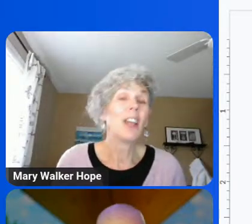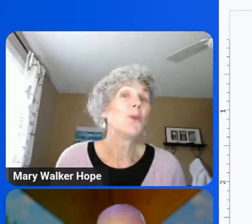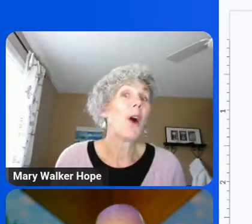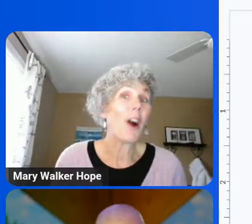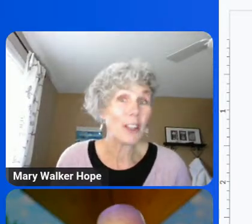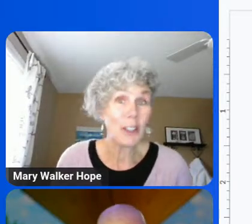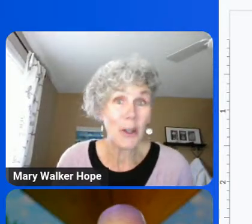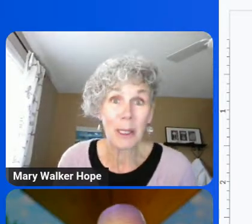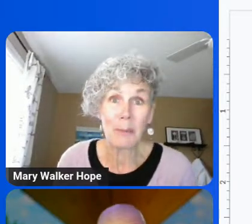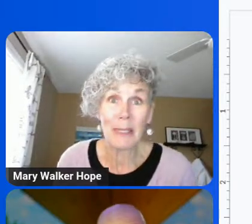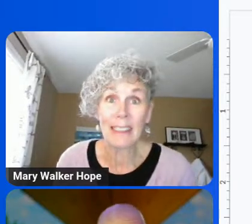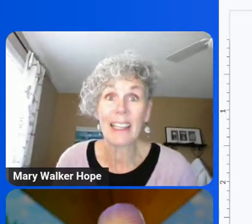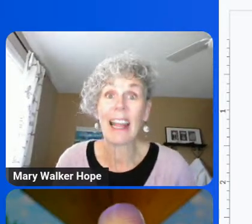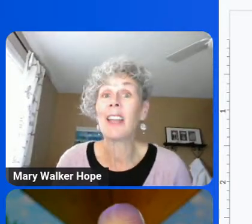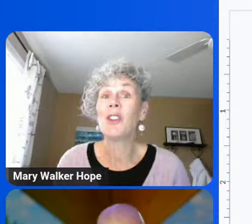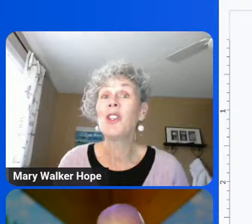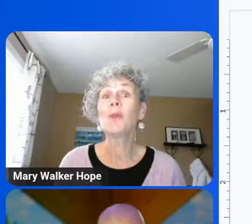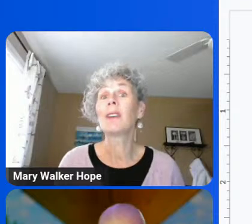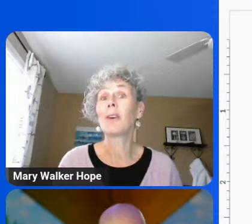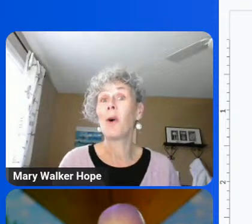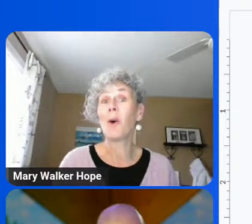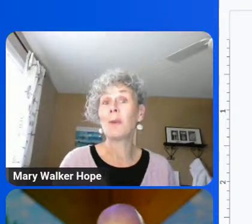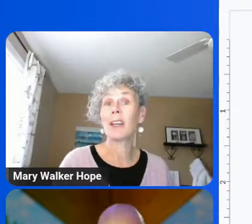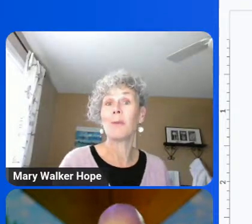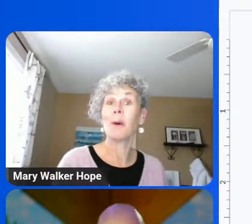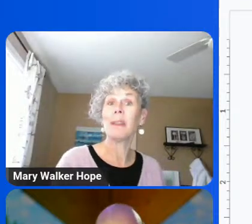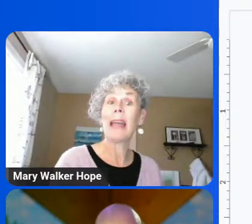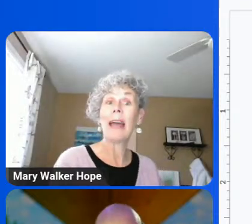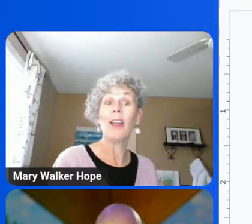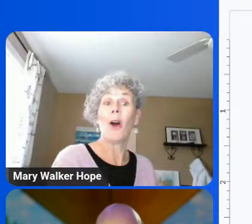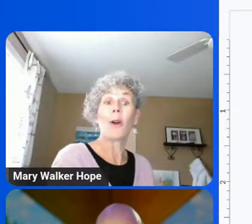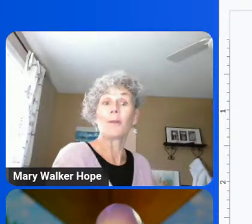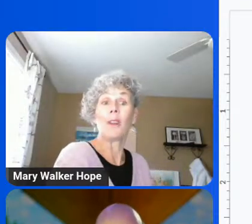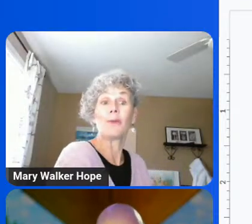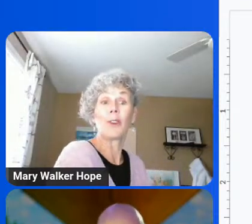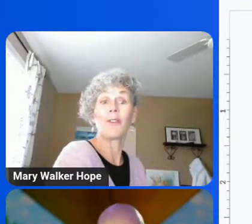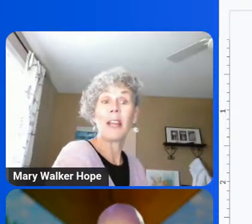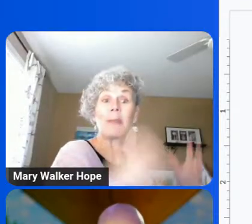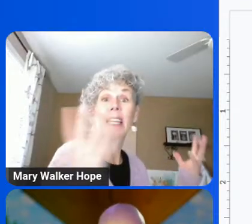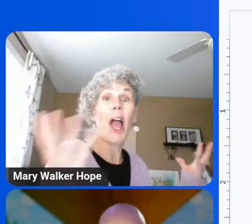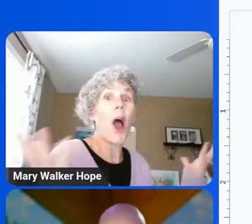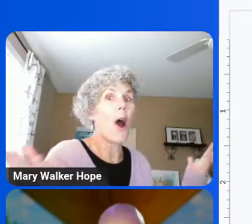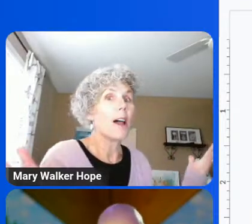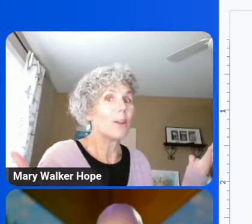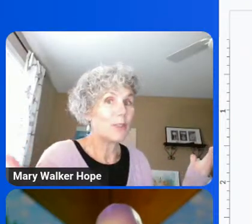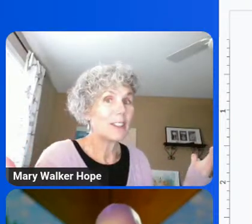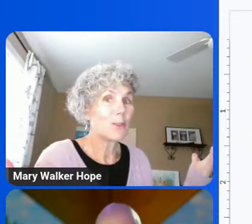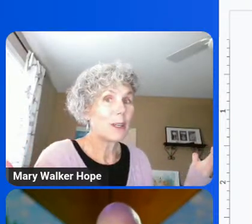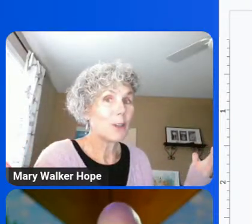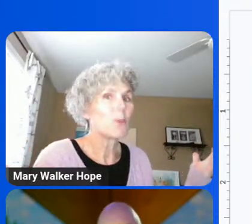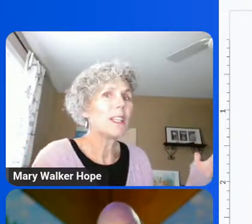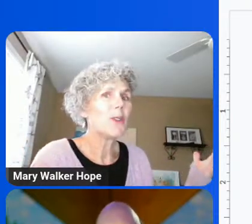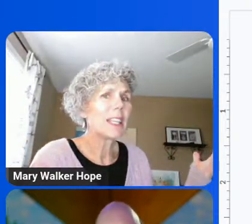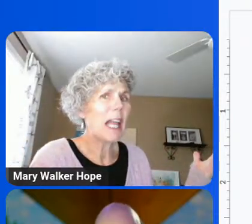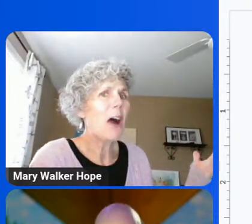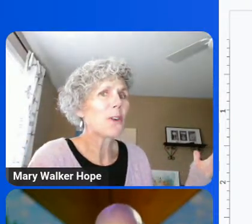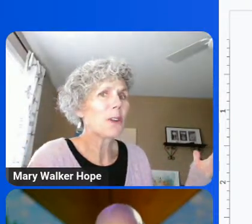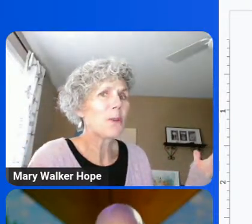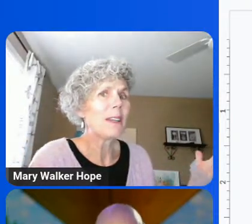you are going to know what it means. And you can go home and tell mom and dad or your family, this is what do you think an algorithm is?